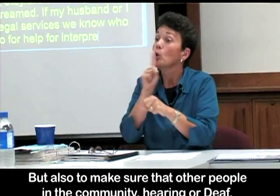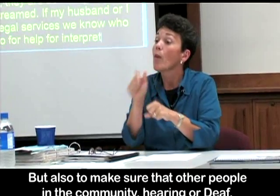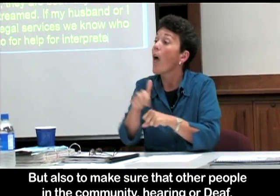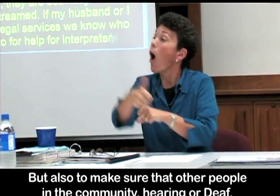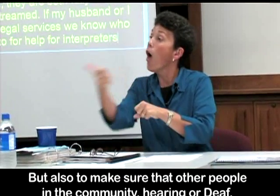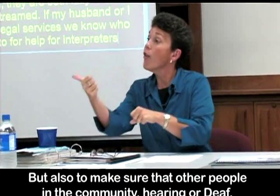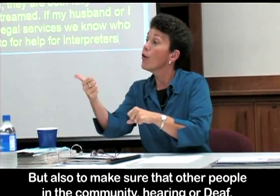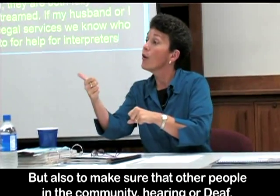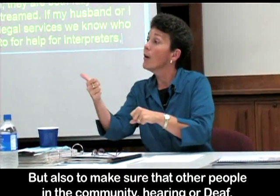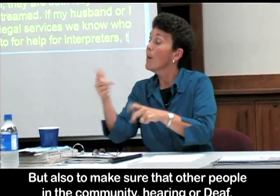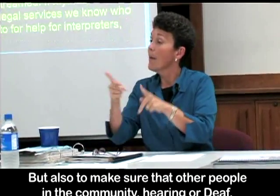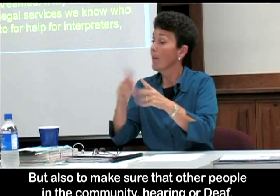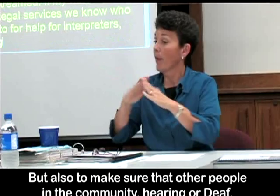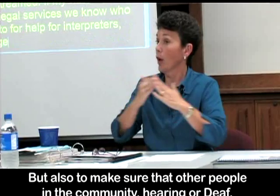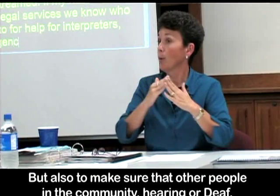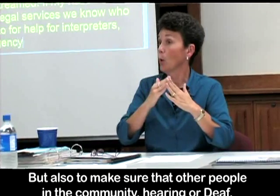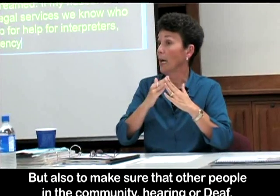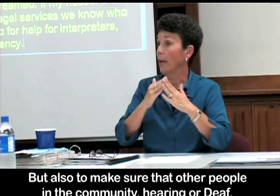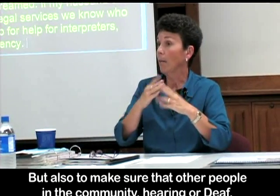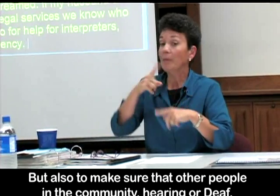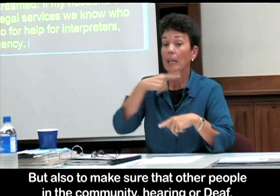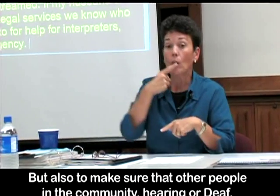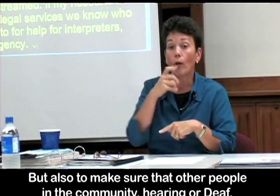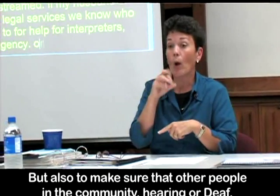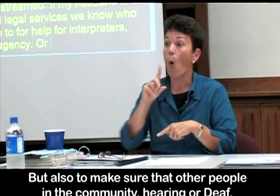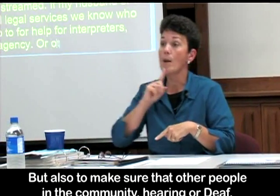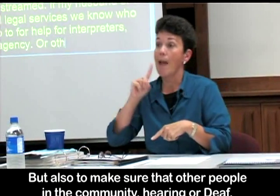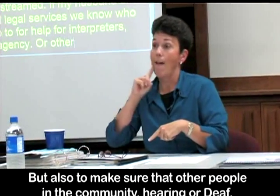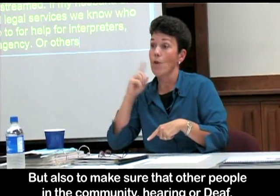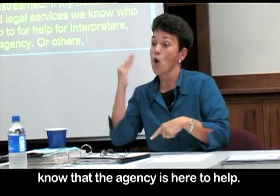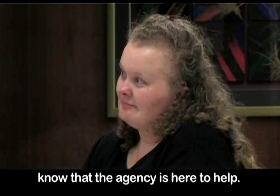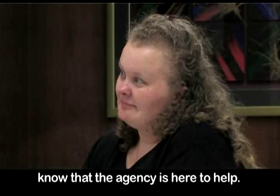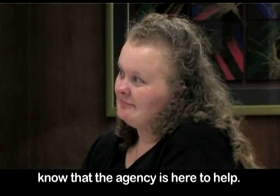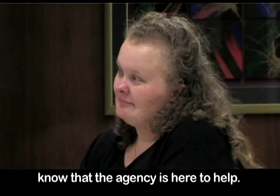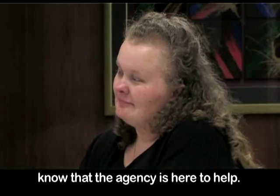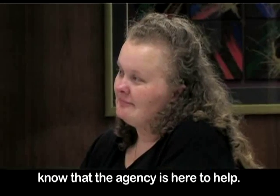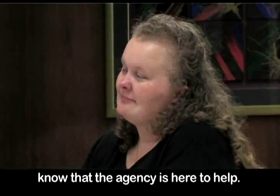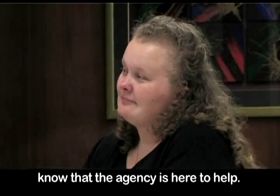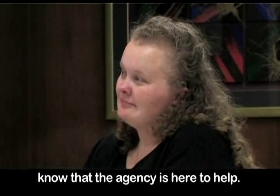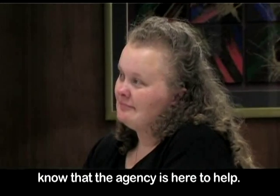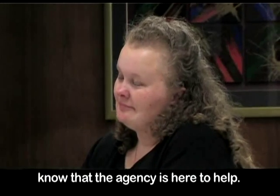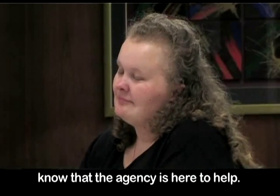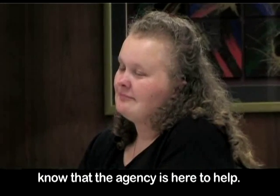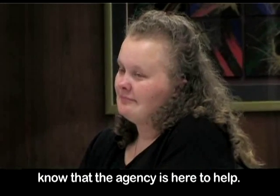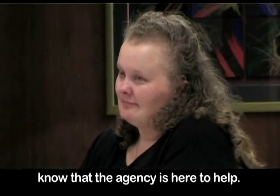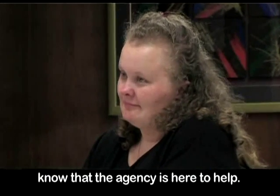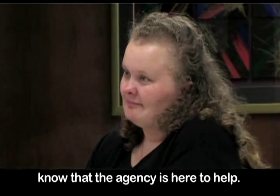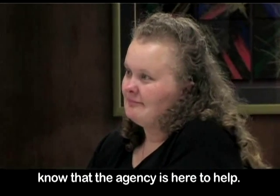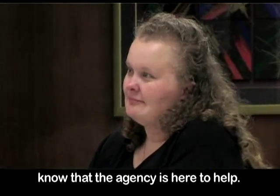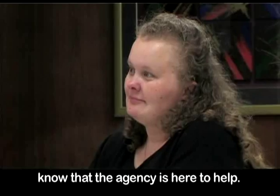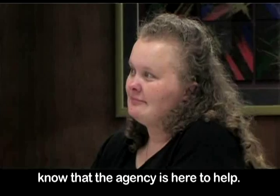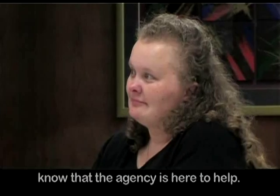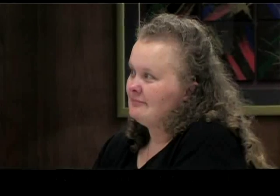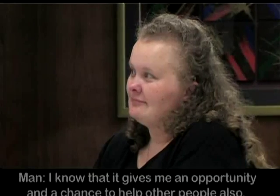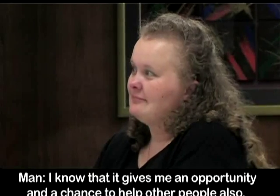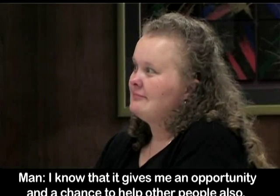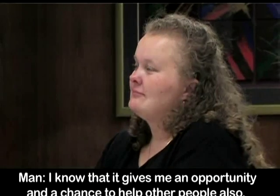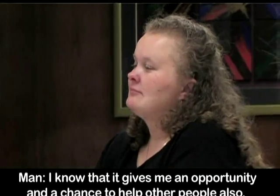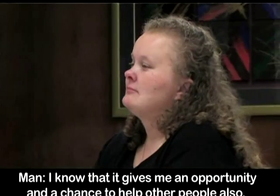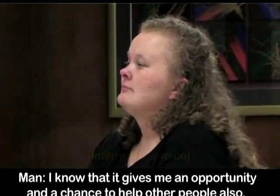that other people in the community, hearing or deaf, know that the agency is here to help. I know that